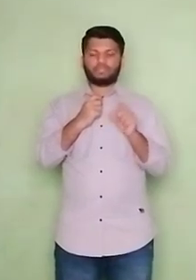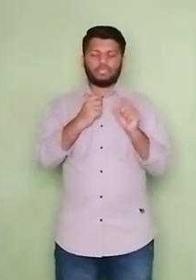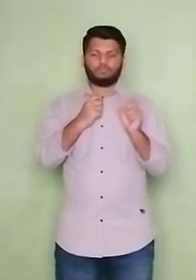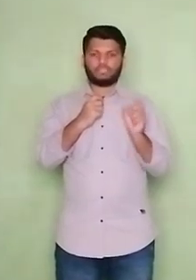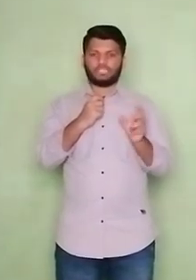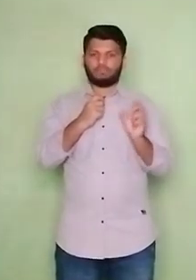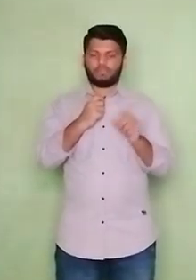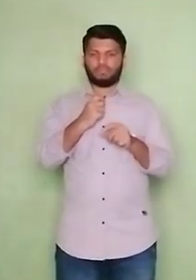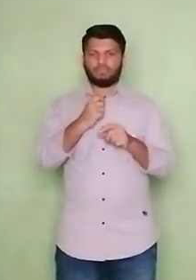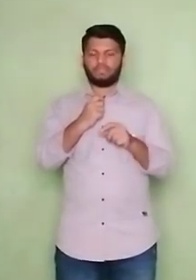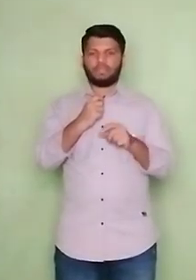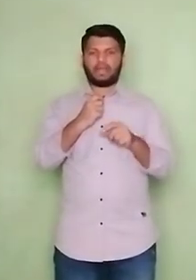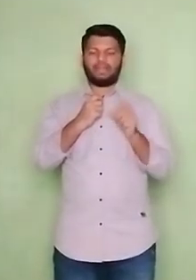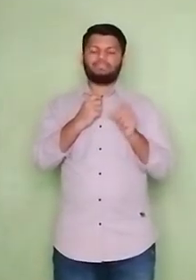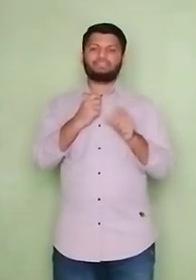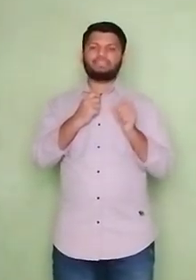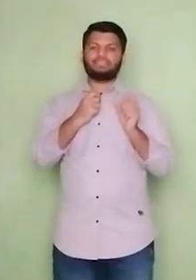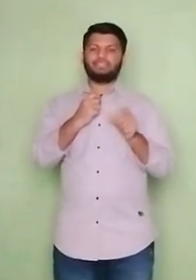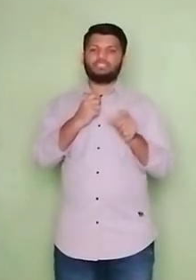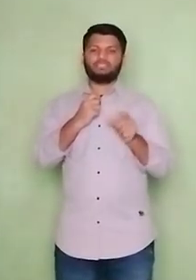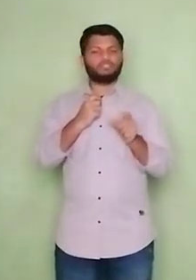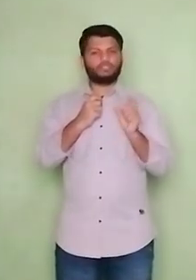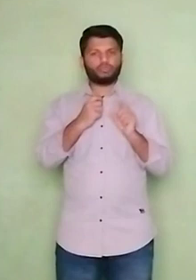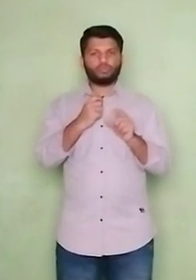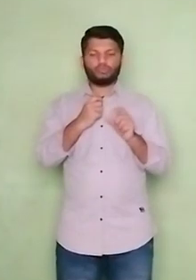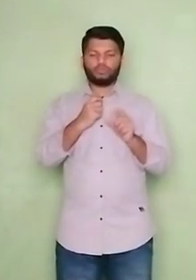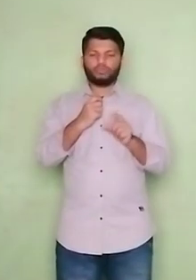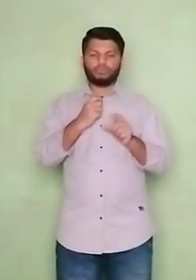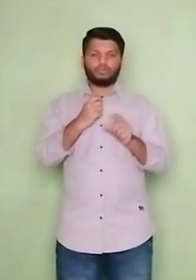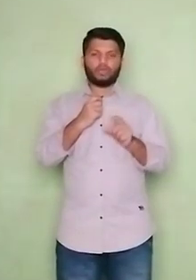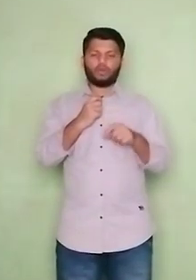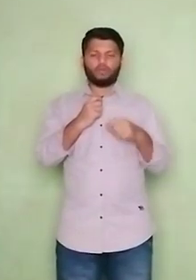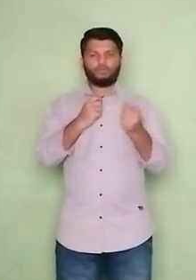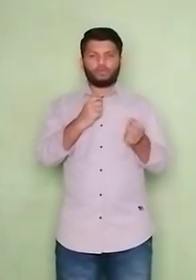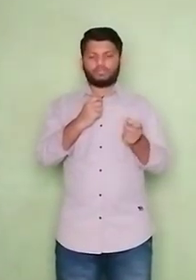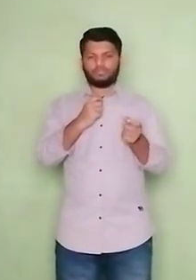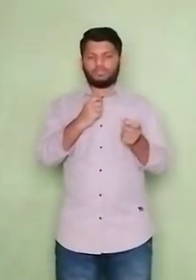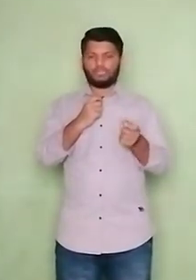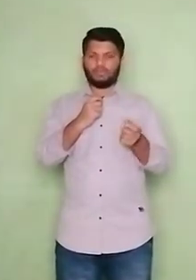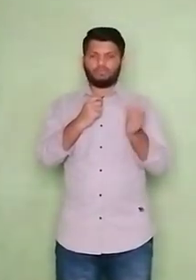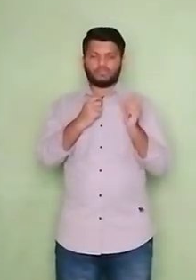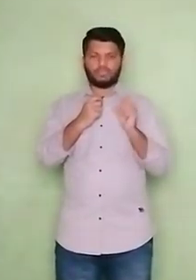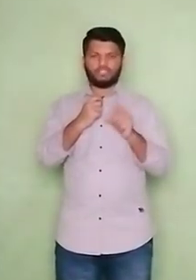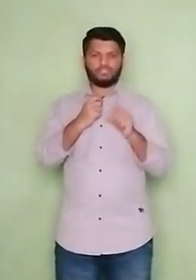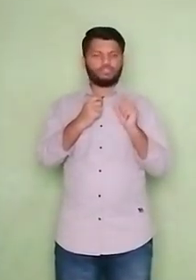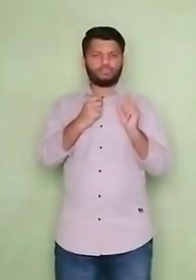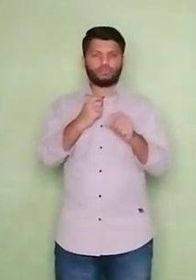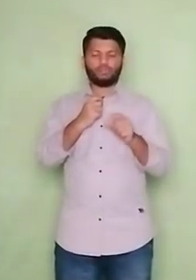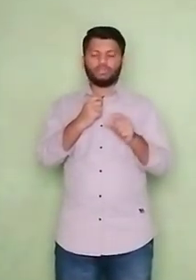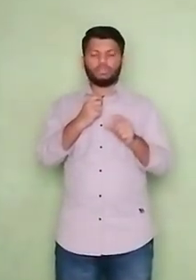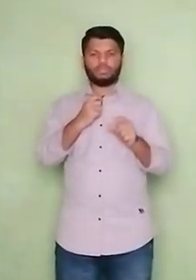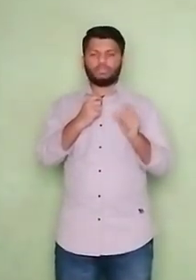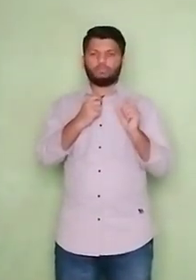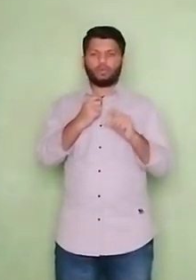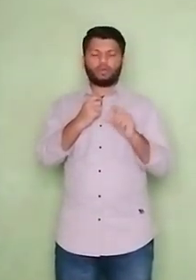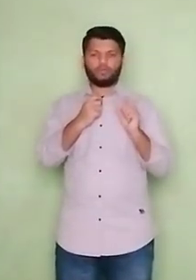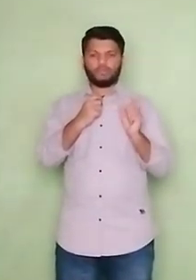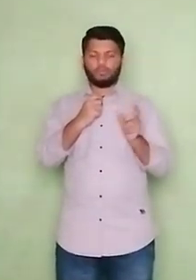if statement. Either that condition is true or false. If the condition is true, then the block of if